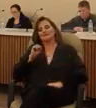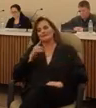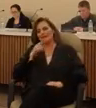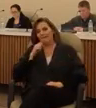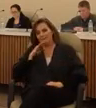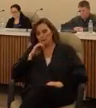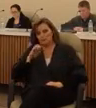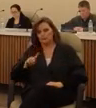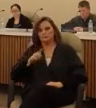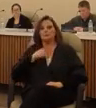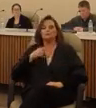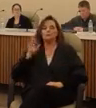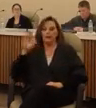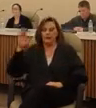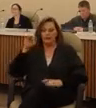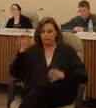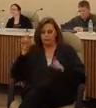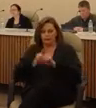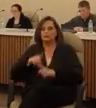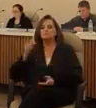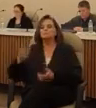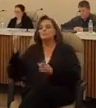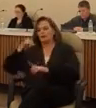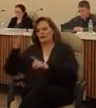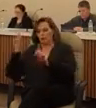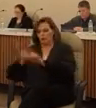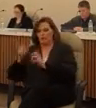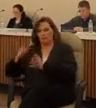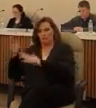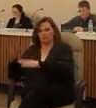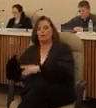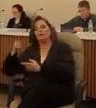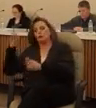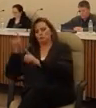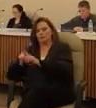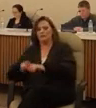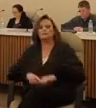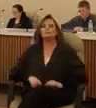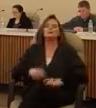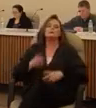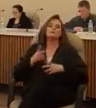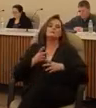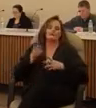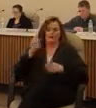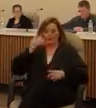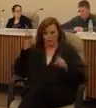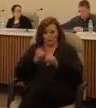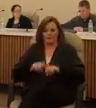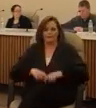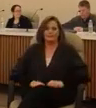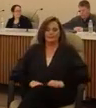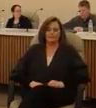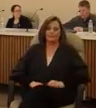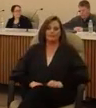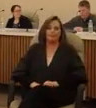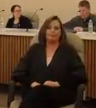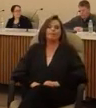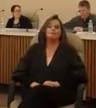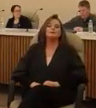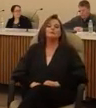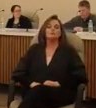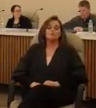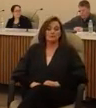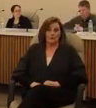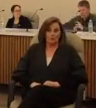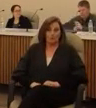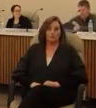Stafford? Aye. Councilmember Safranek? Aye. Councilmember Bolzner? Aye. Supervisor Schultz? Aye. So we are